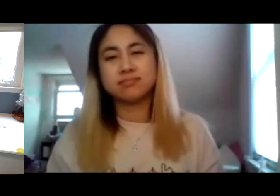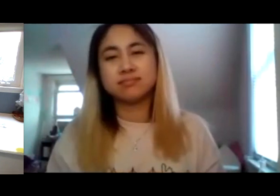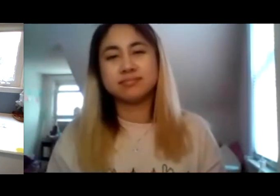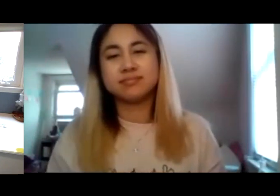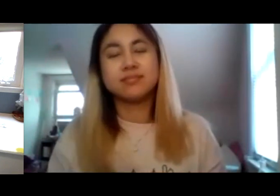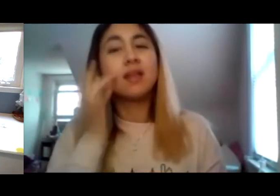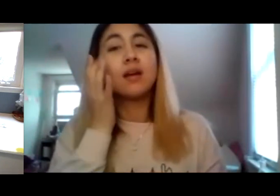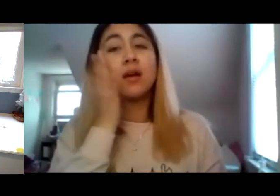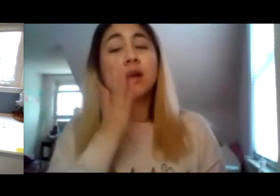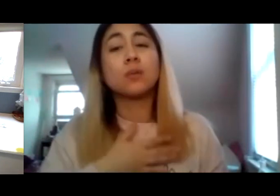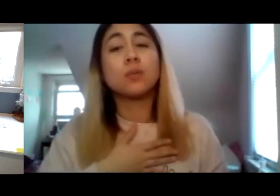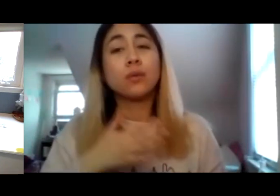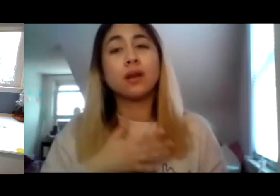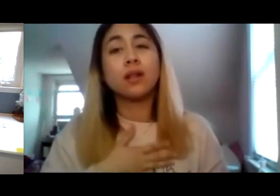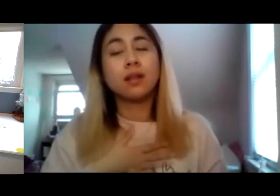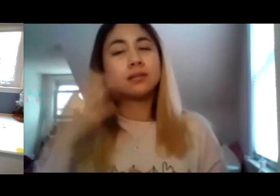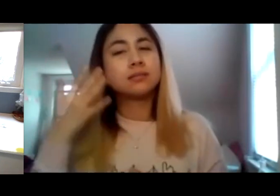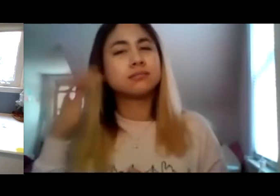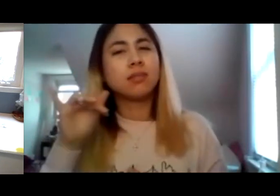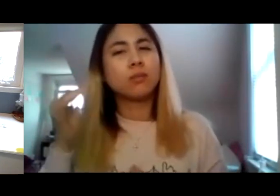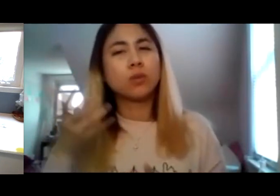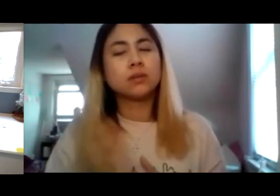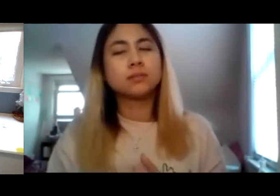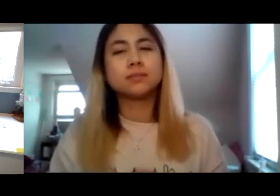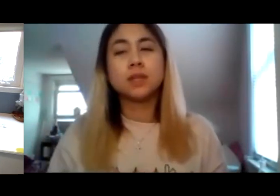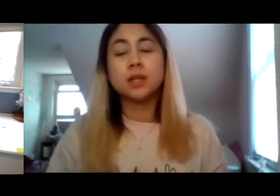Our bumblebee breath sounded like this.